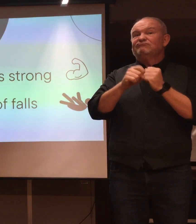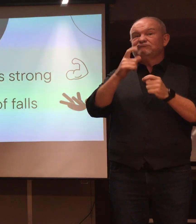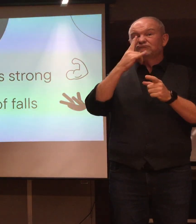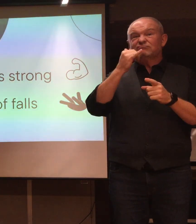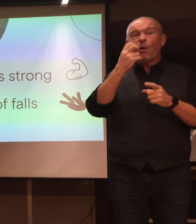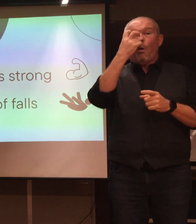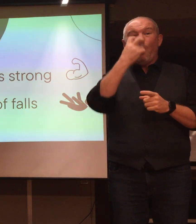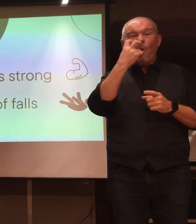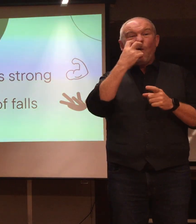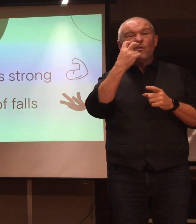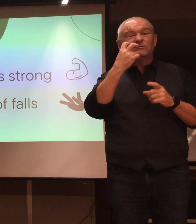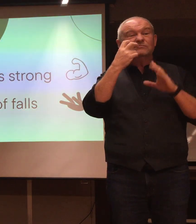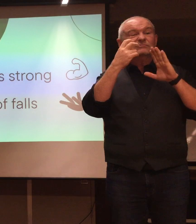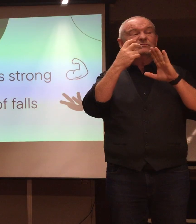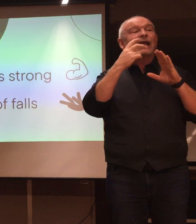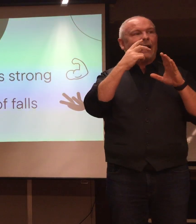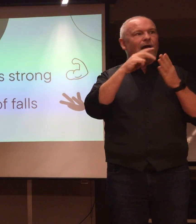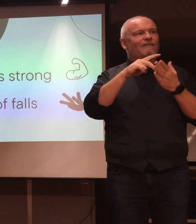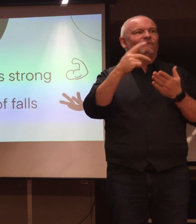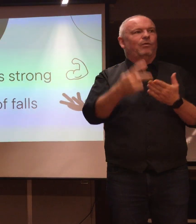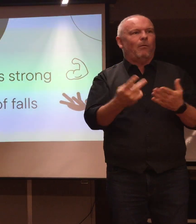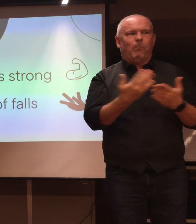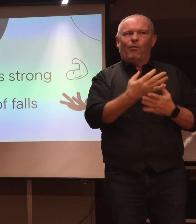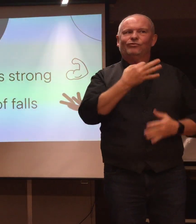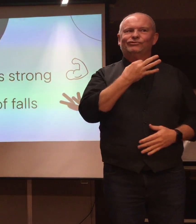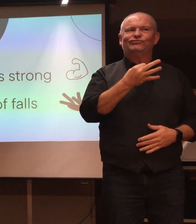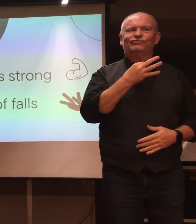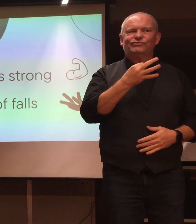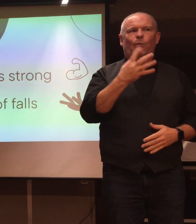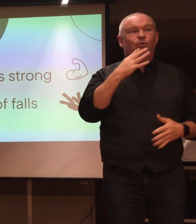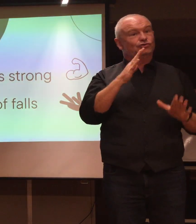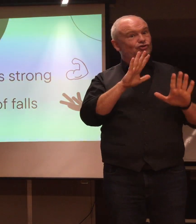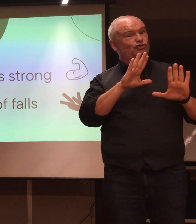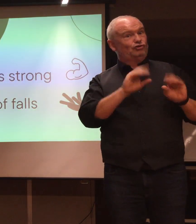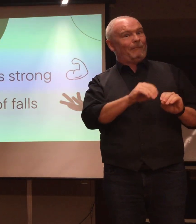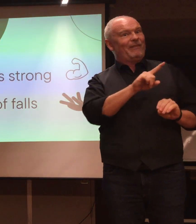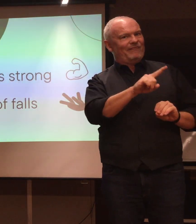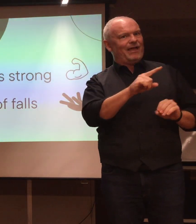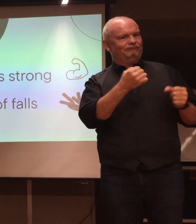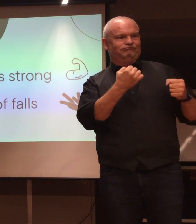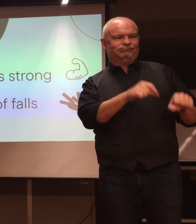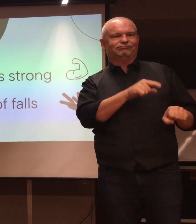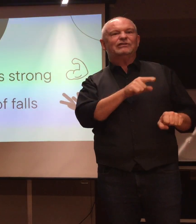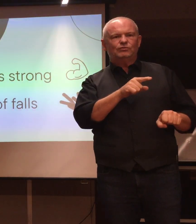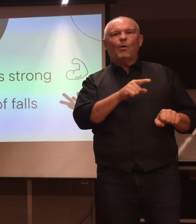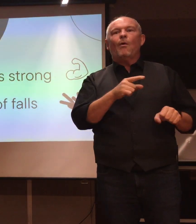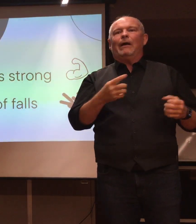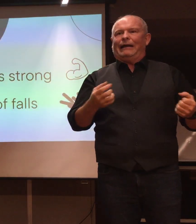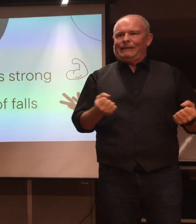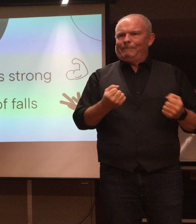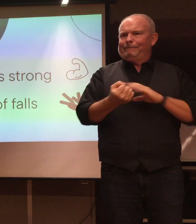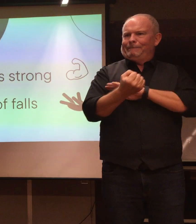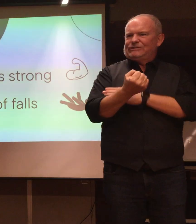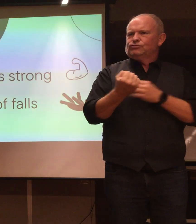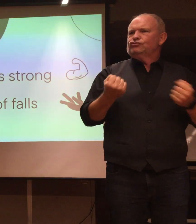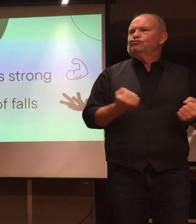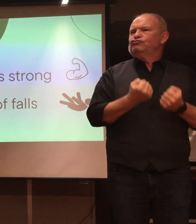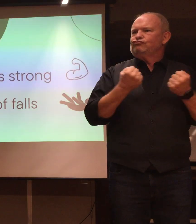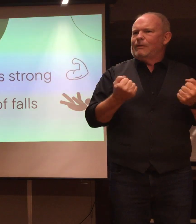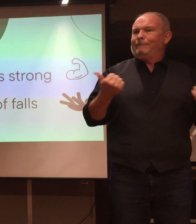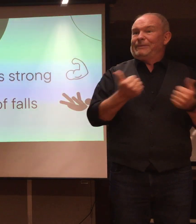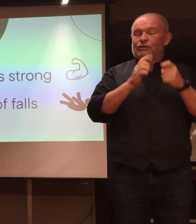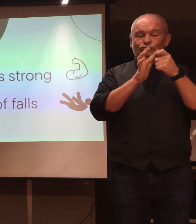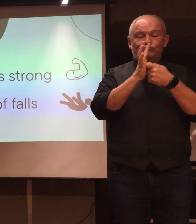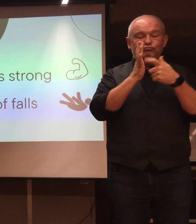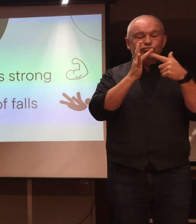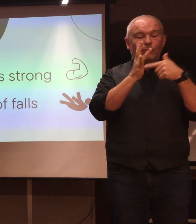you get older, the risk of falling can increase, and we want to prevent that as much as possible. So making sure we get enough